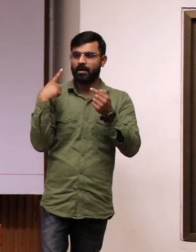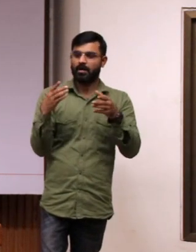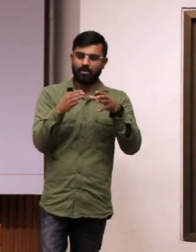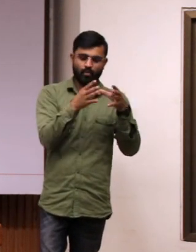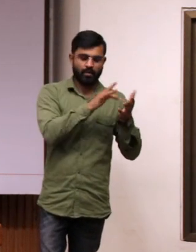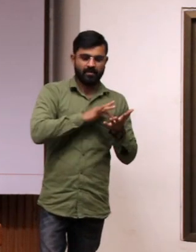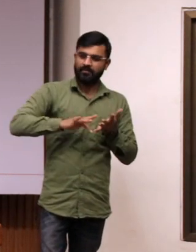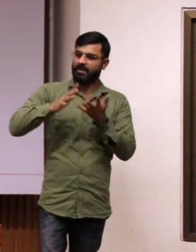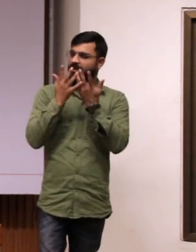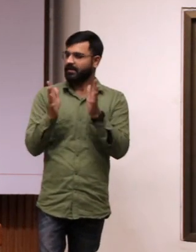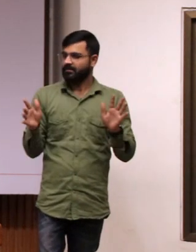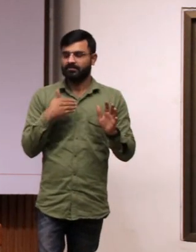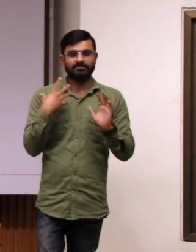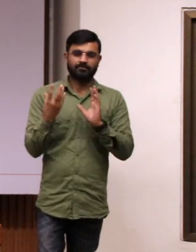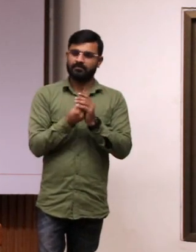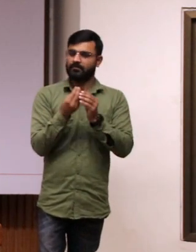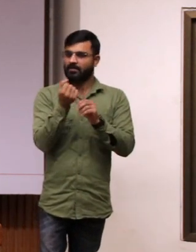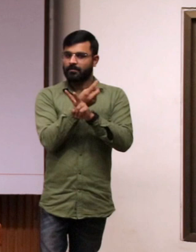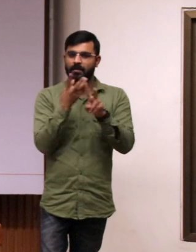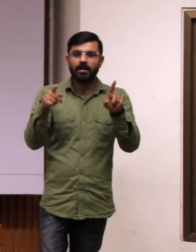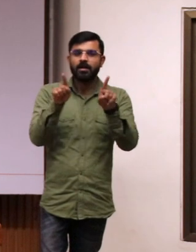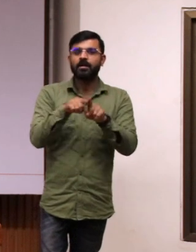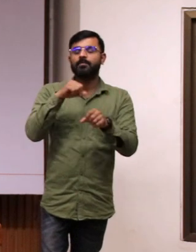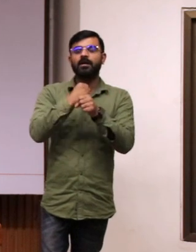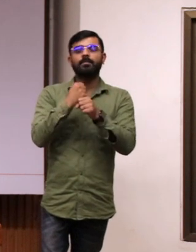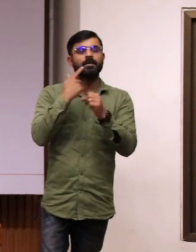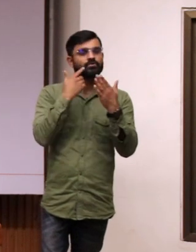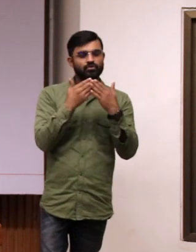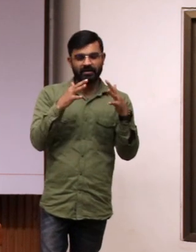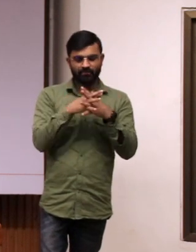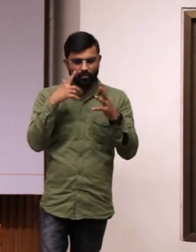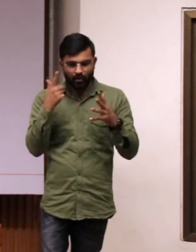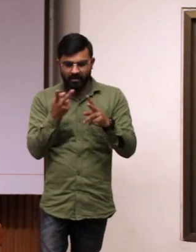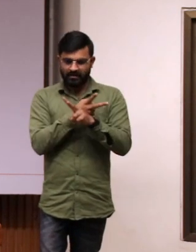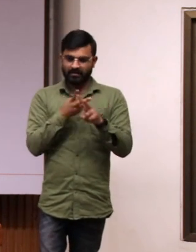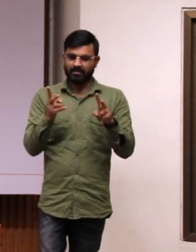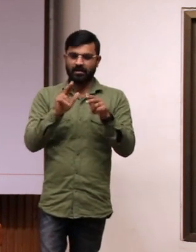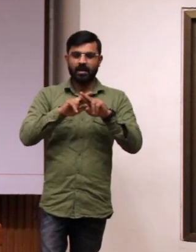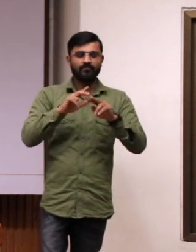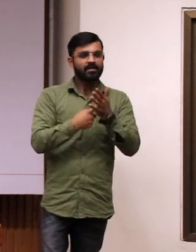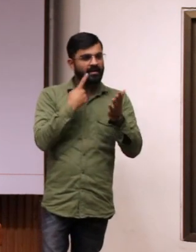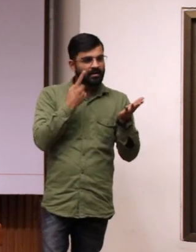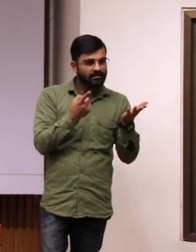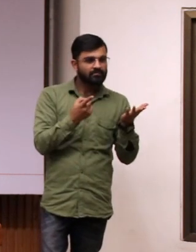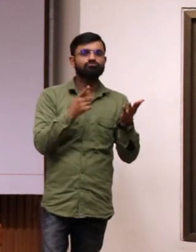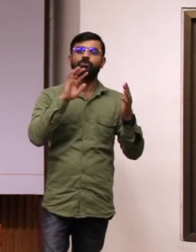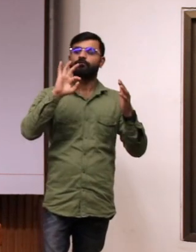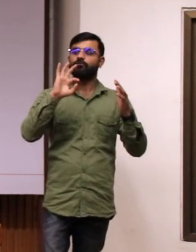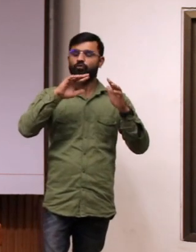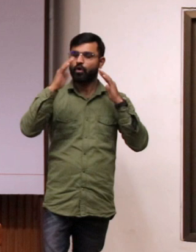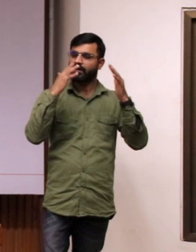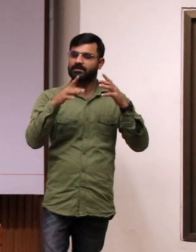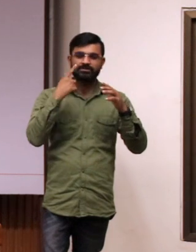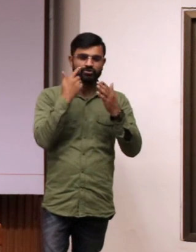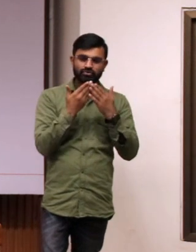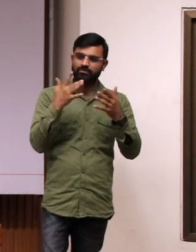bureaucrats, everywhere. And we have several government institutions like WI, Wildlife Institute of India is there, FRI, Forest Institute is there, which is supposed